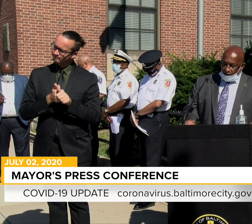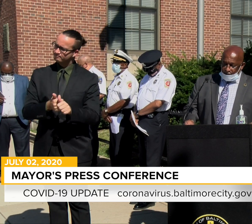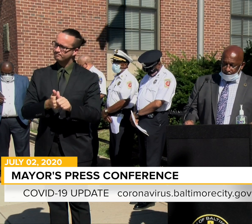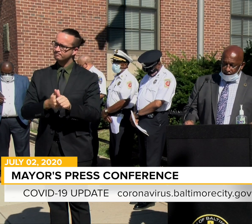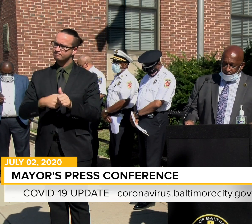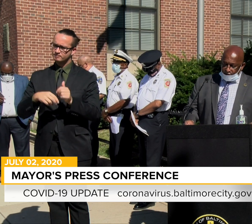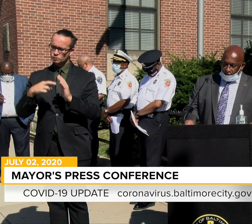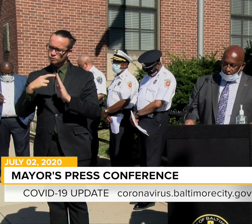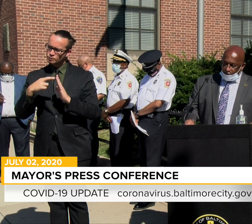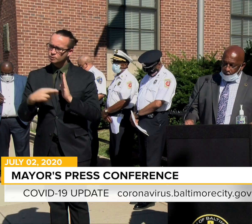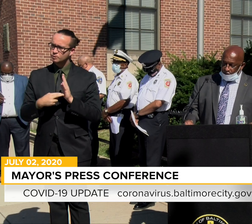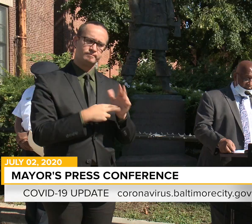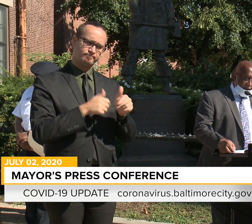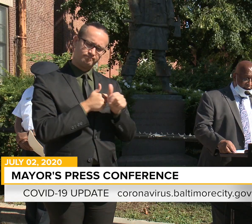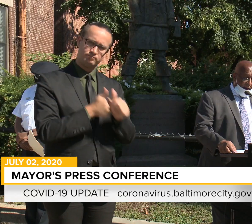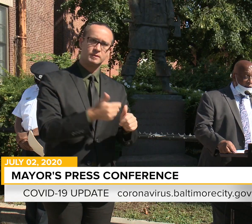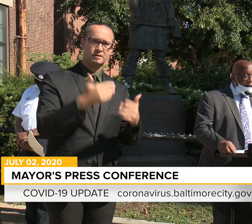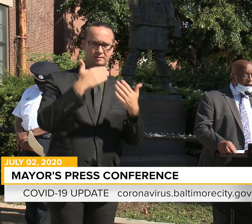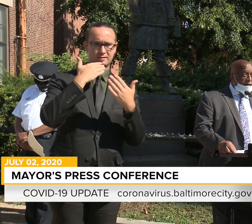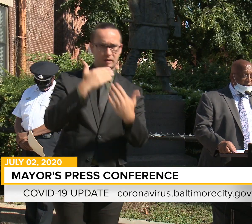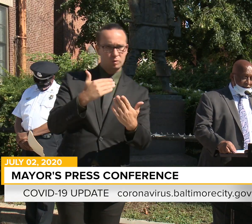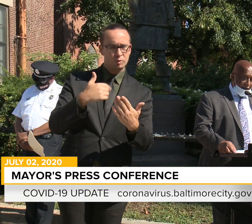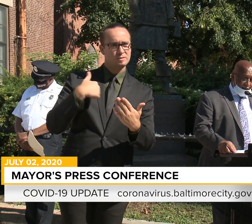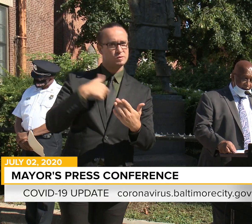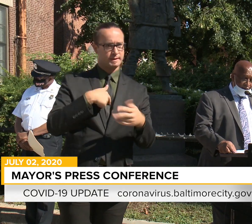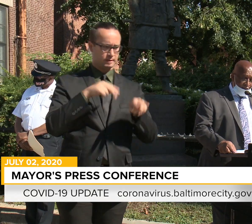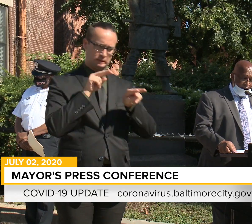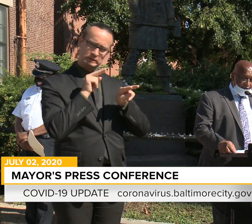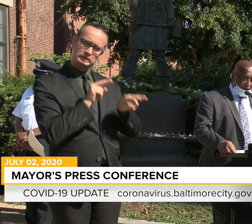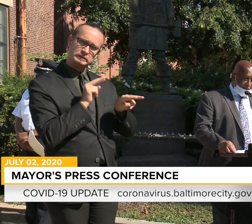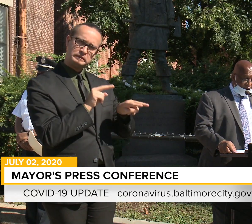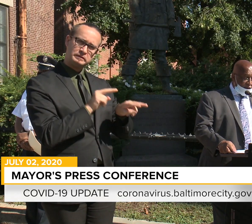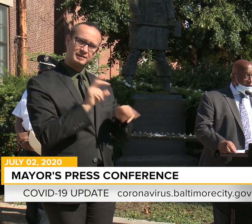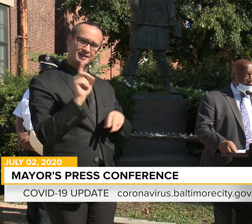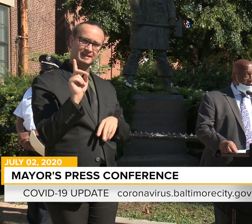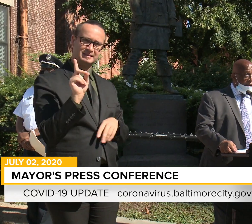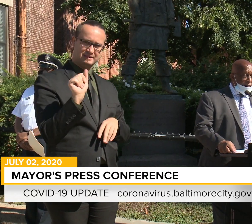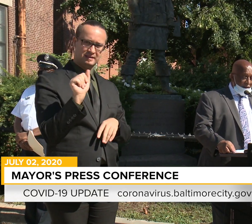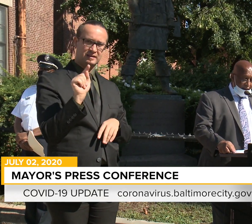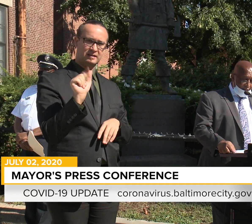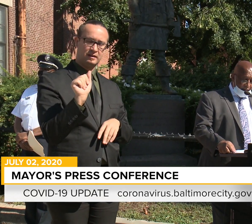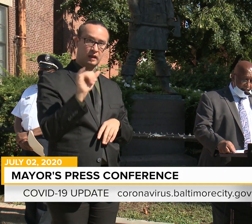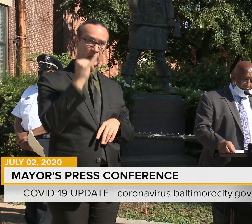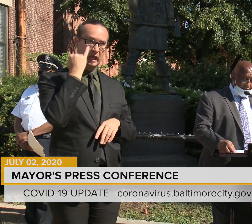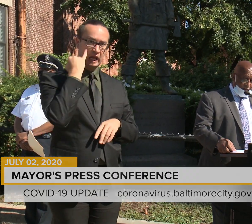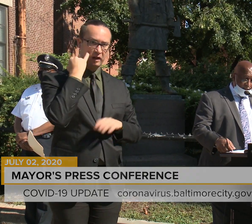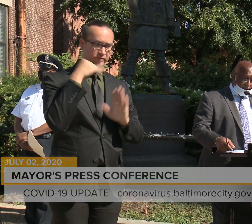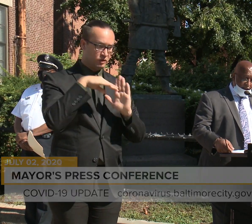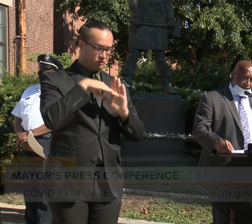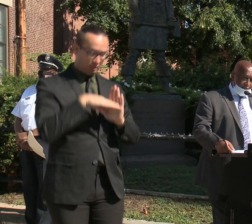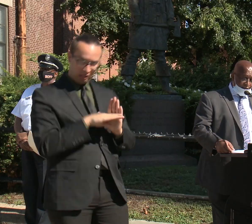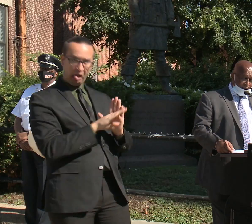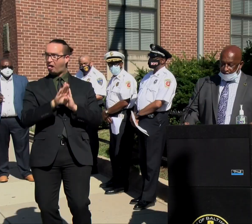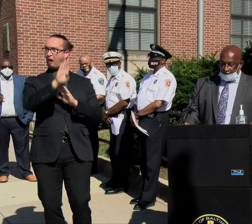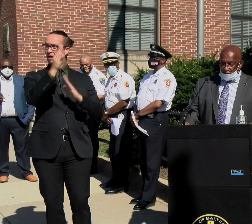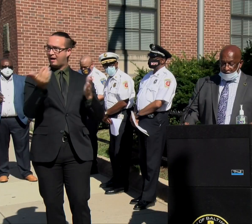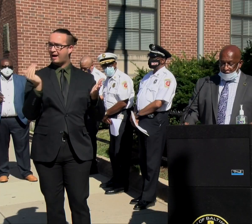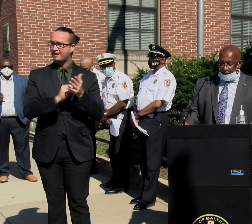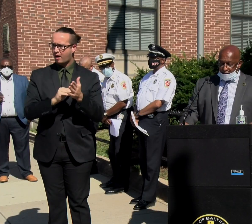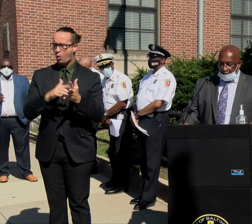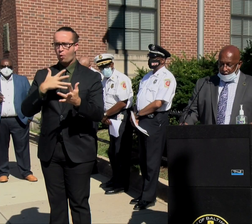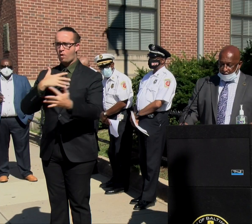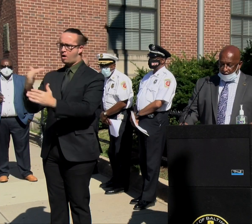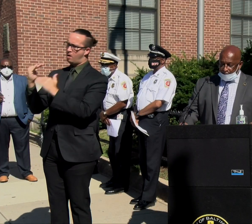and if things take a turn for the worse, I will not hesitate to reinstate restrictions. Now I would ask Baltimore City Health Commissioner